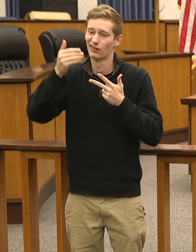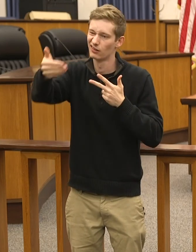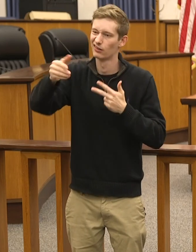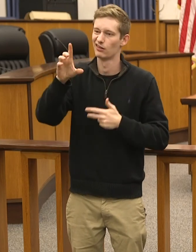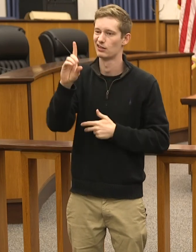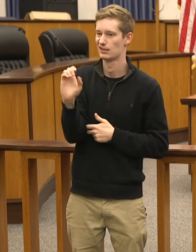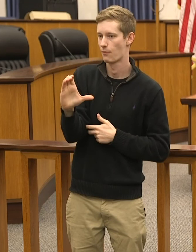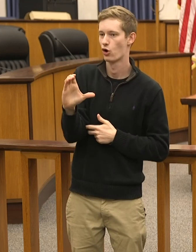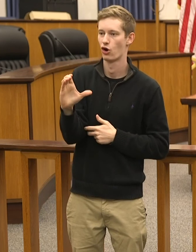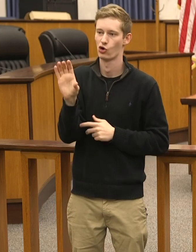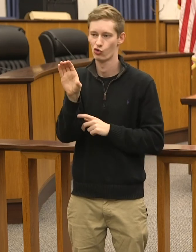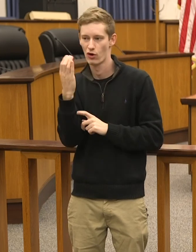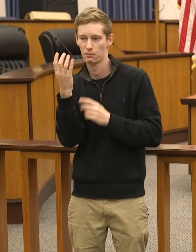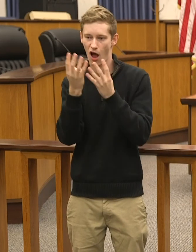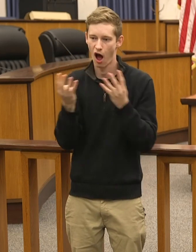we head into those.